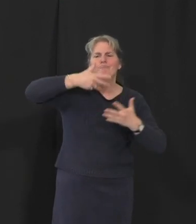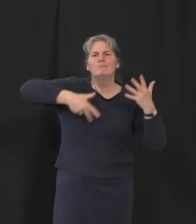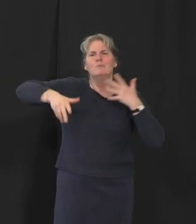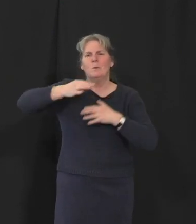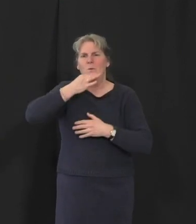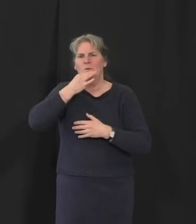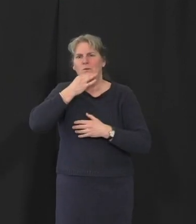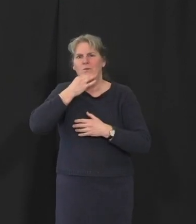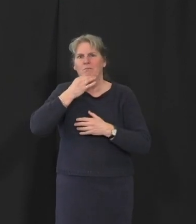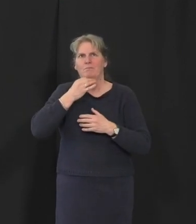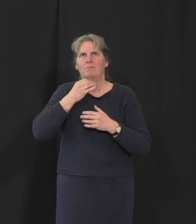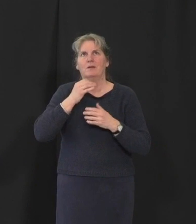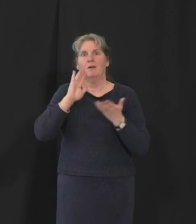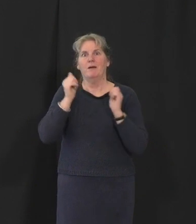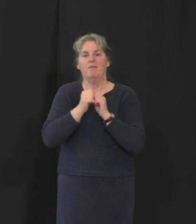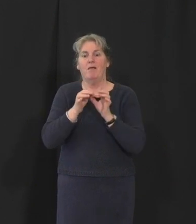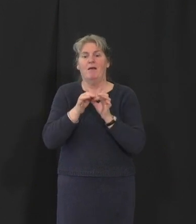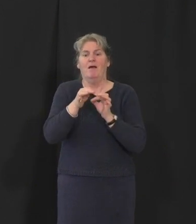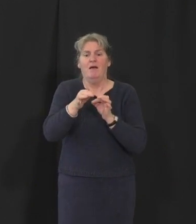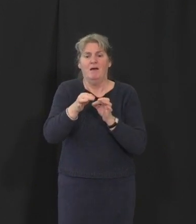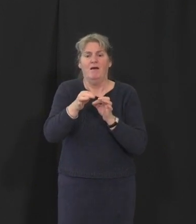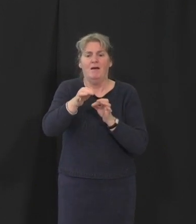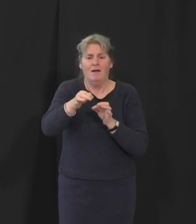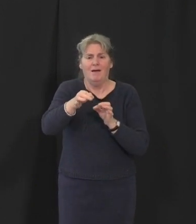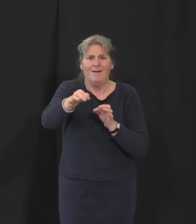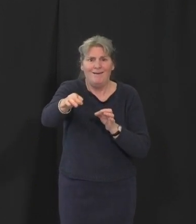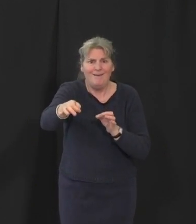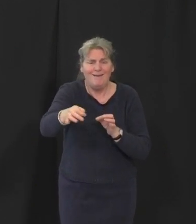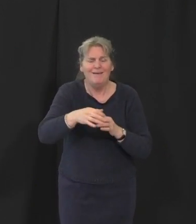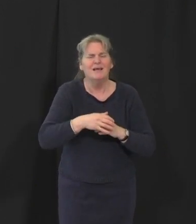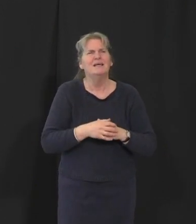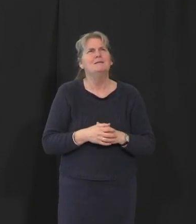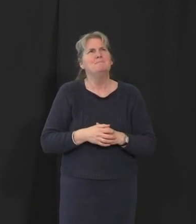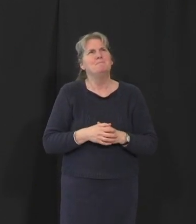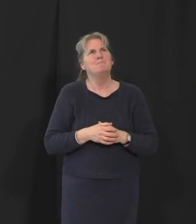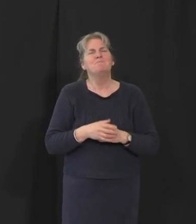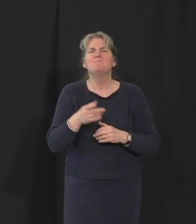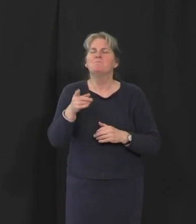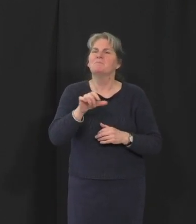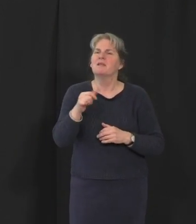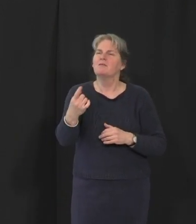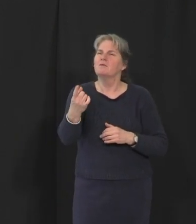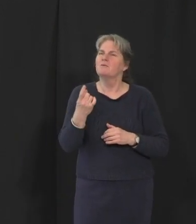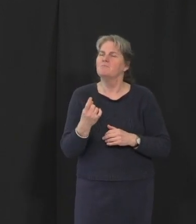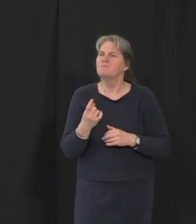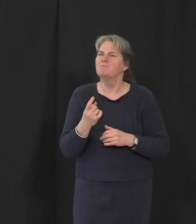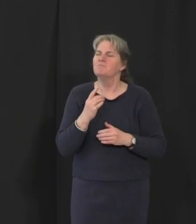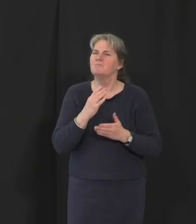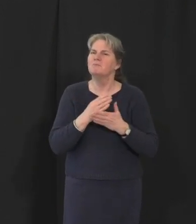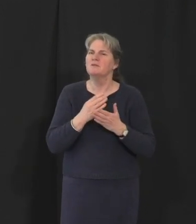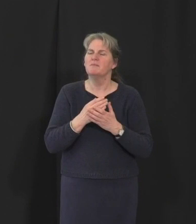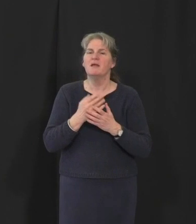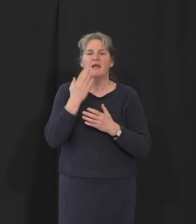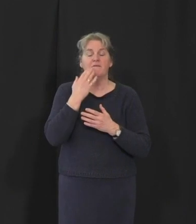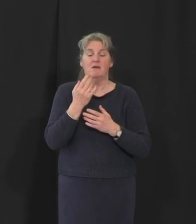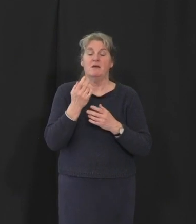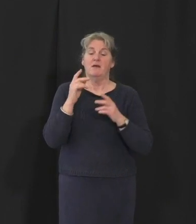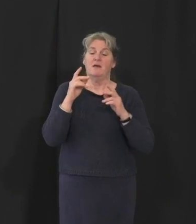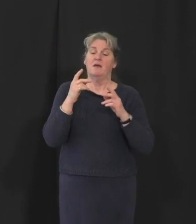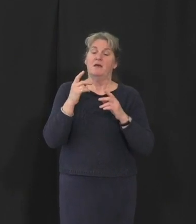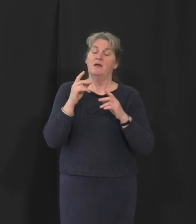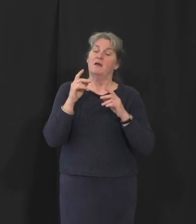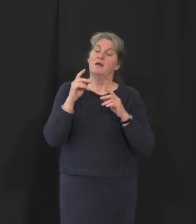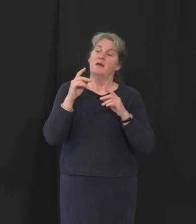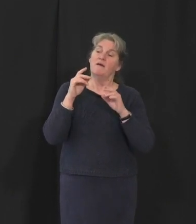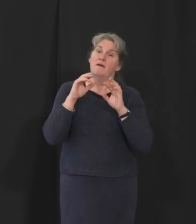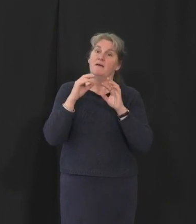sooner than later. And I wanted to also add as well to the question about, if you're coming up to support a family member,